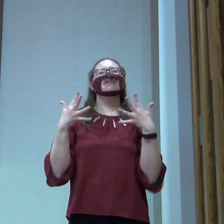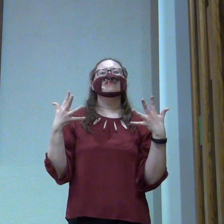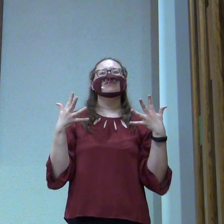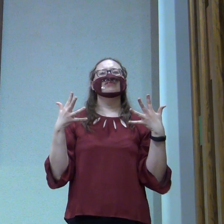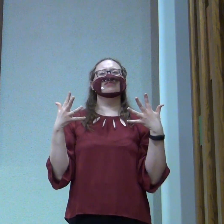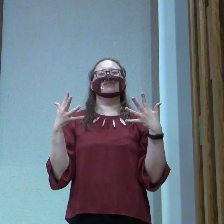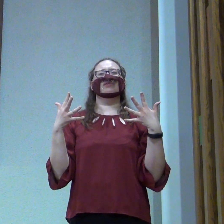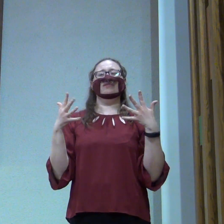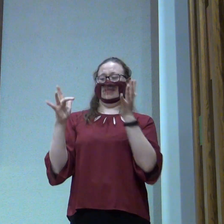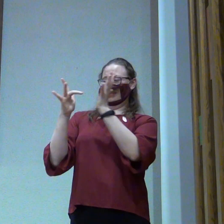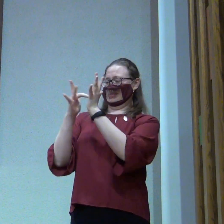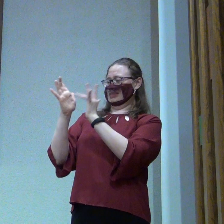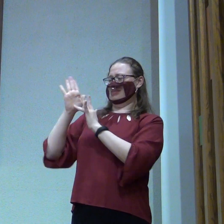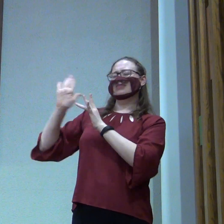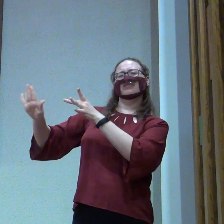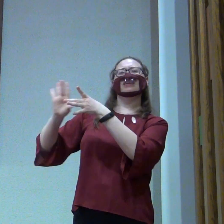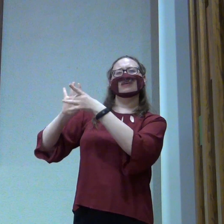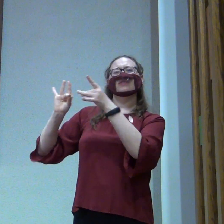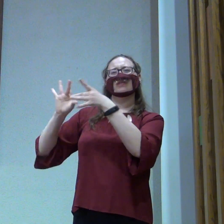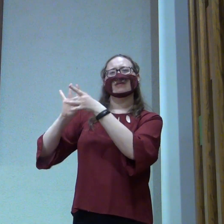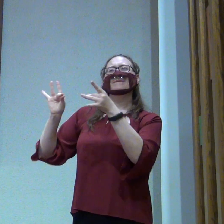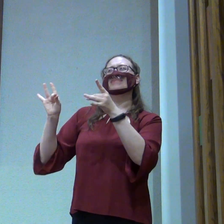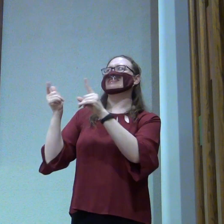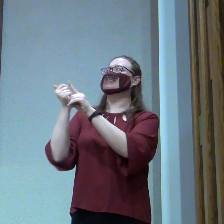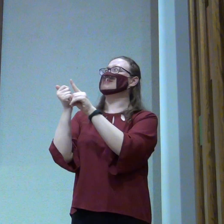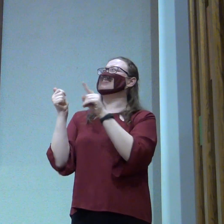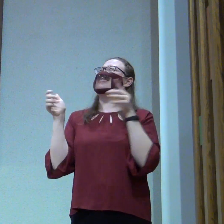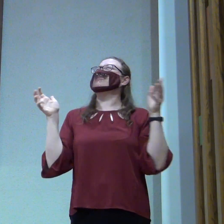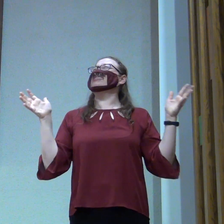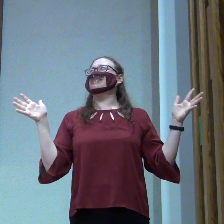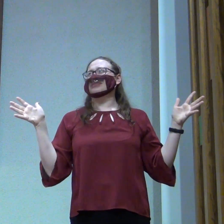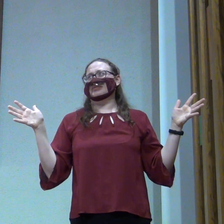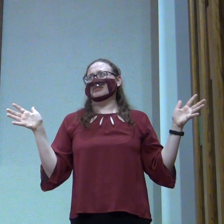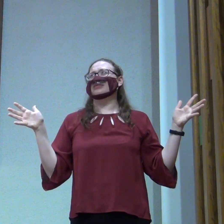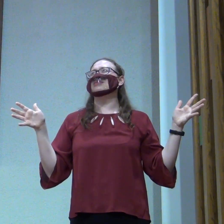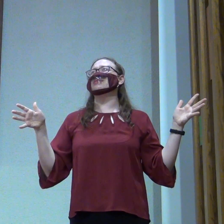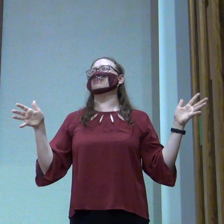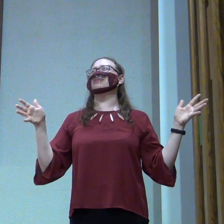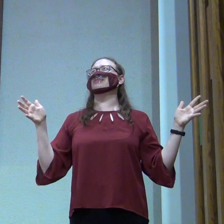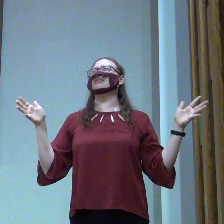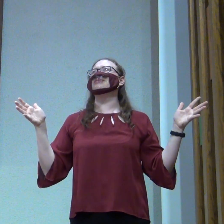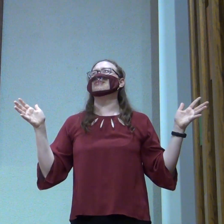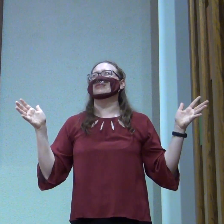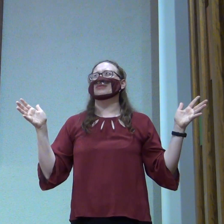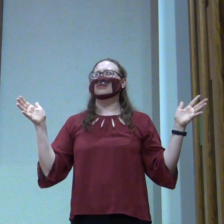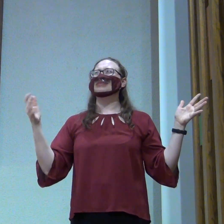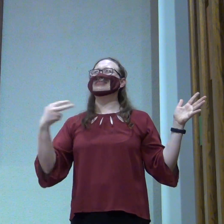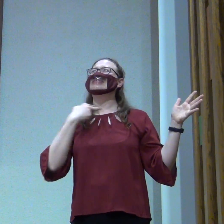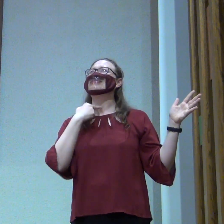the words of Jesus as he hung there on the cross.